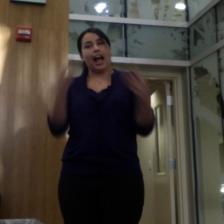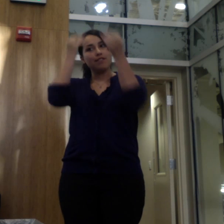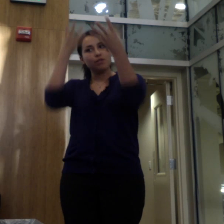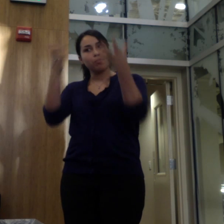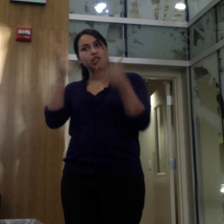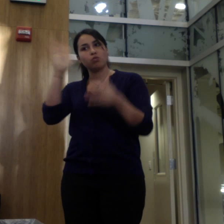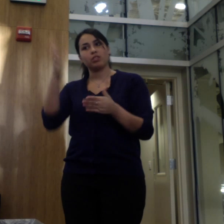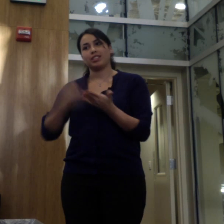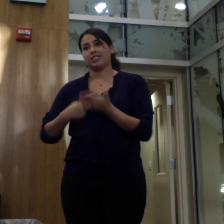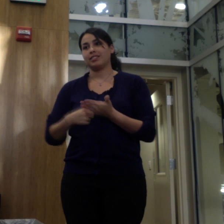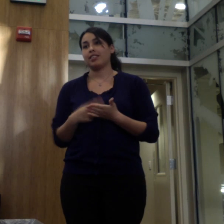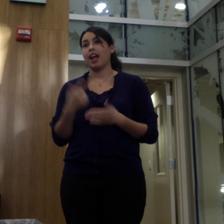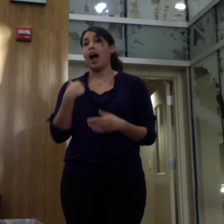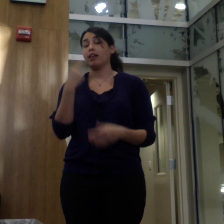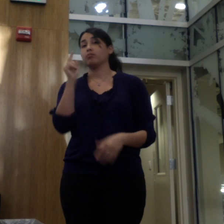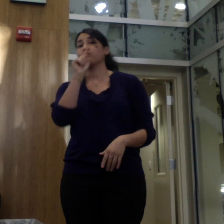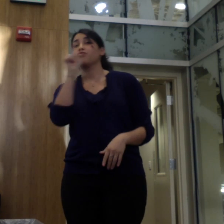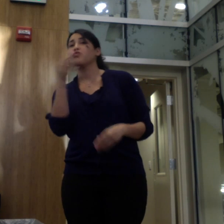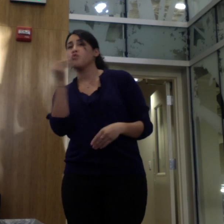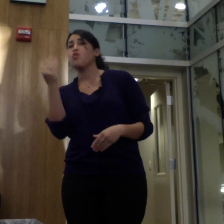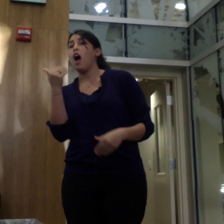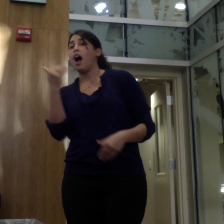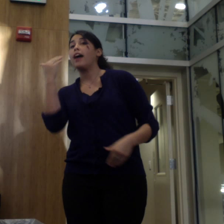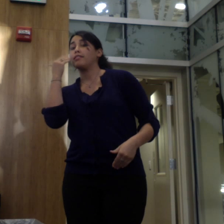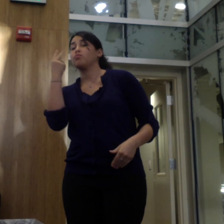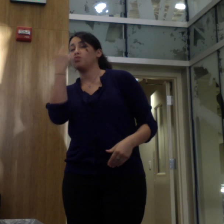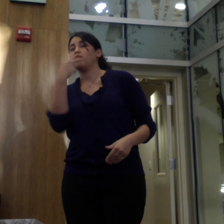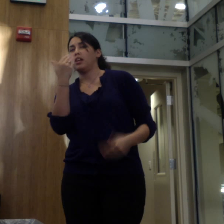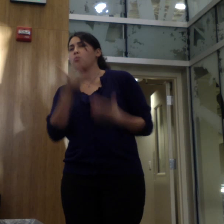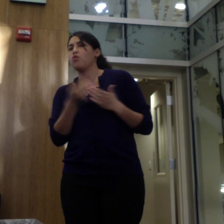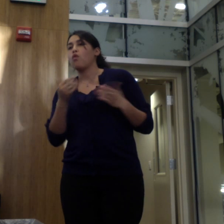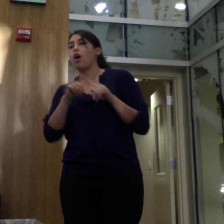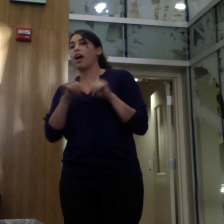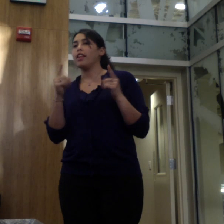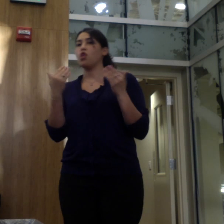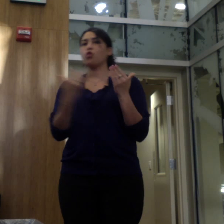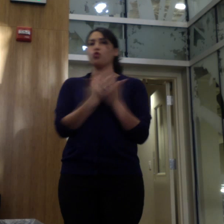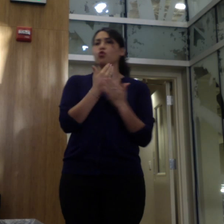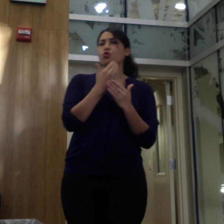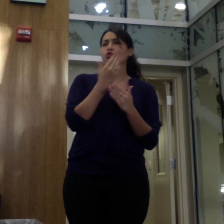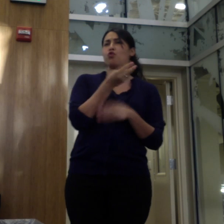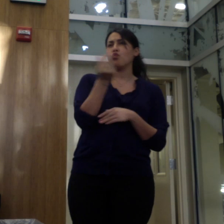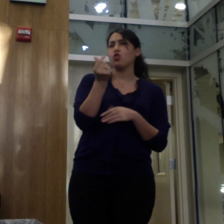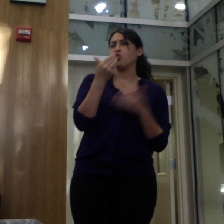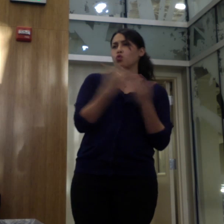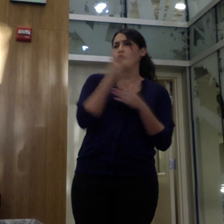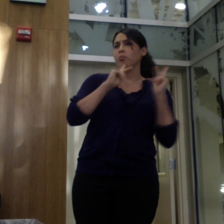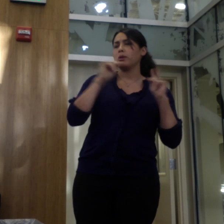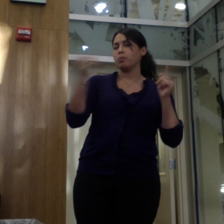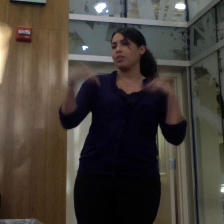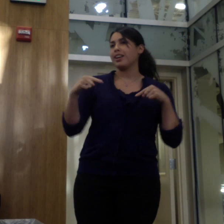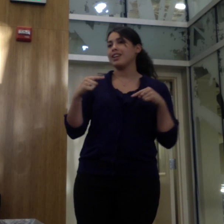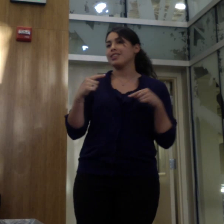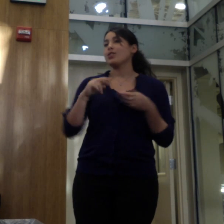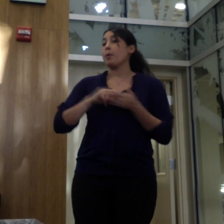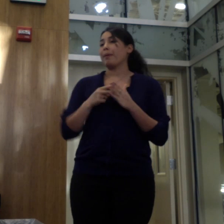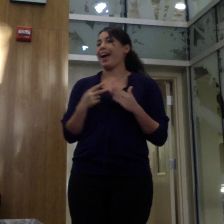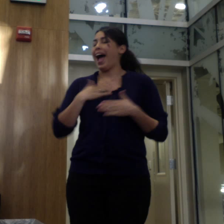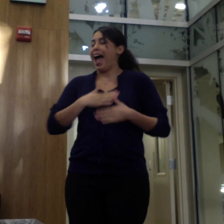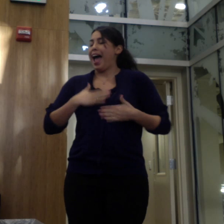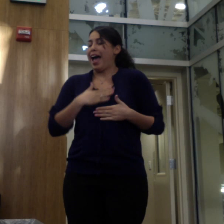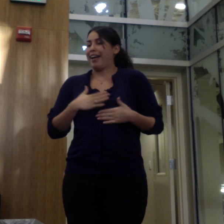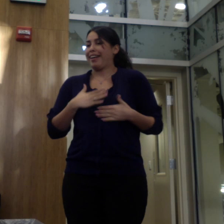some faces, and I also see a lot of new faces, which always makes me really happy, because that means that there is an endless